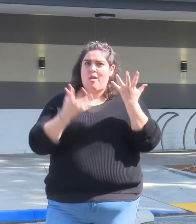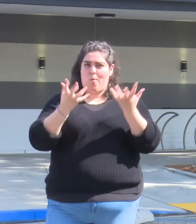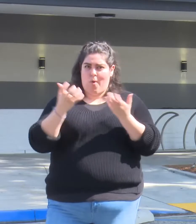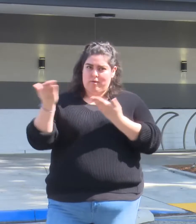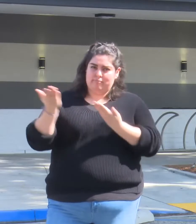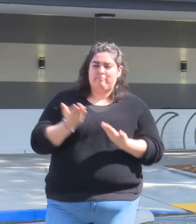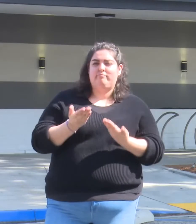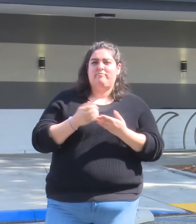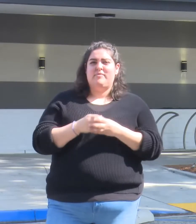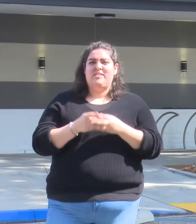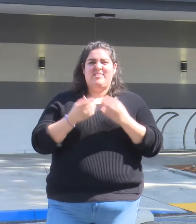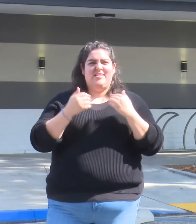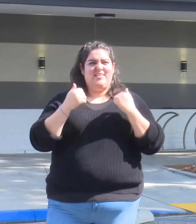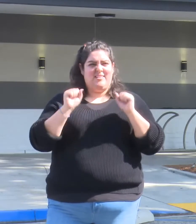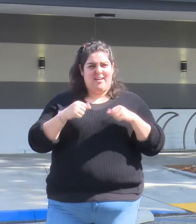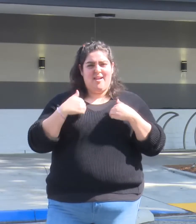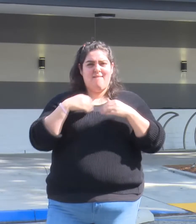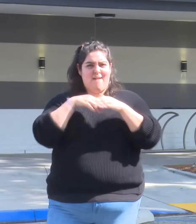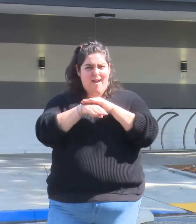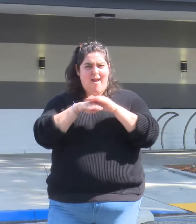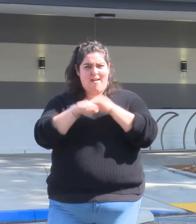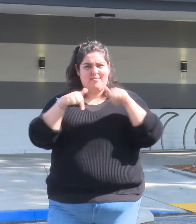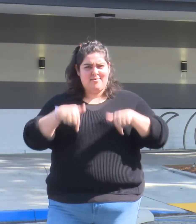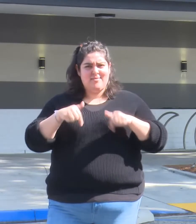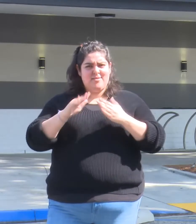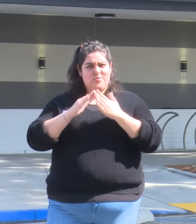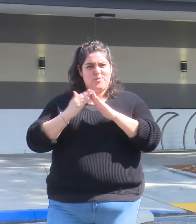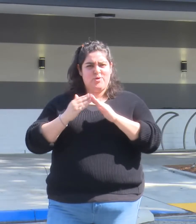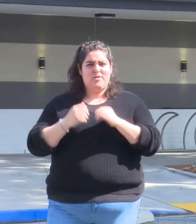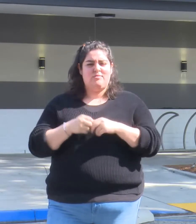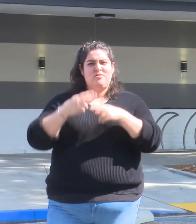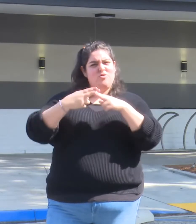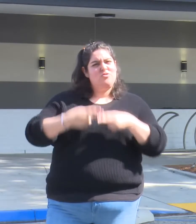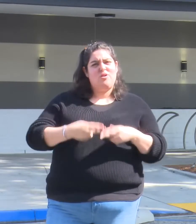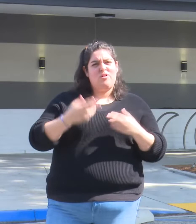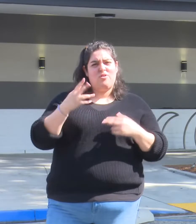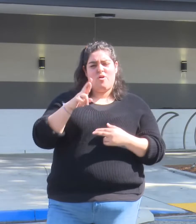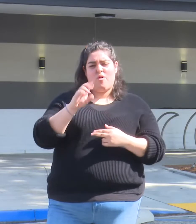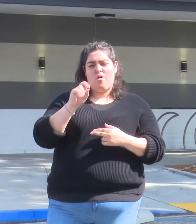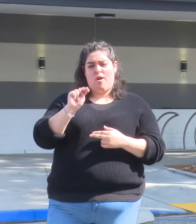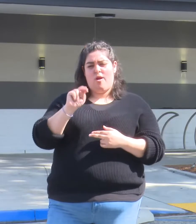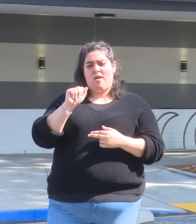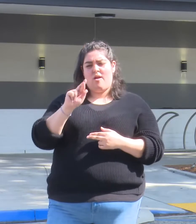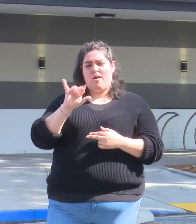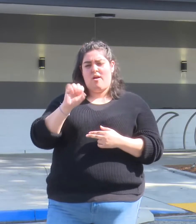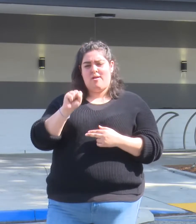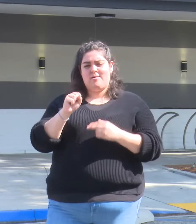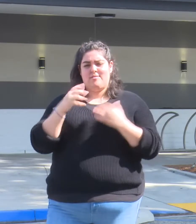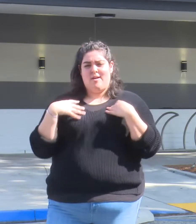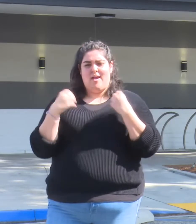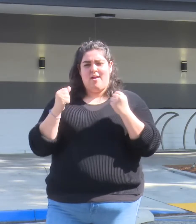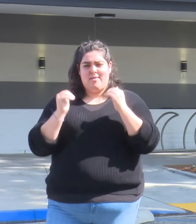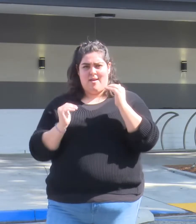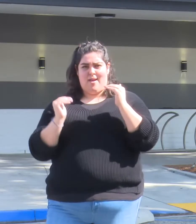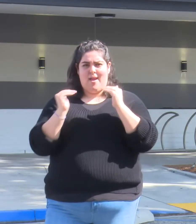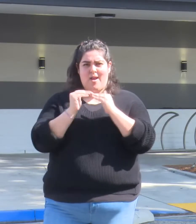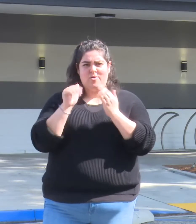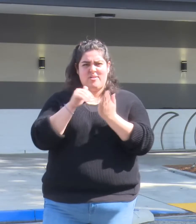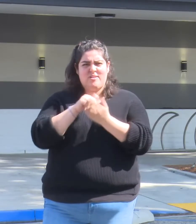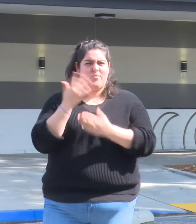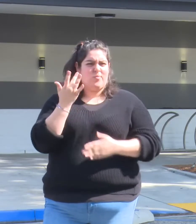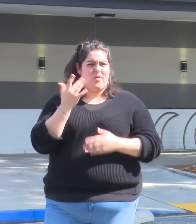bit more accessible in our community. But why do we call it the Ron Arias Health Equity Center? I believe in